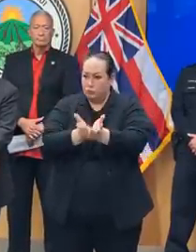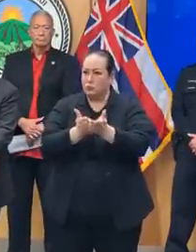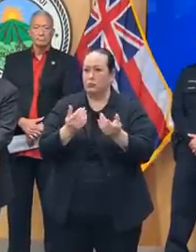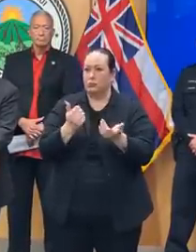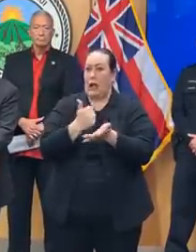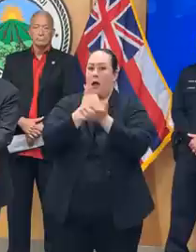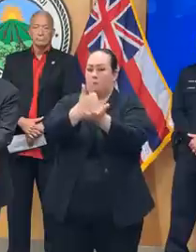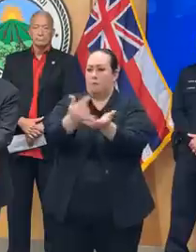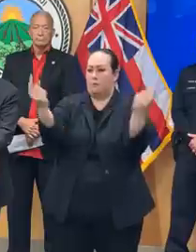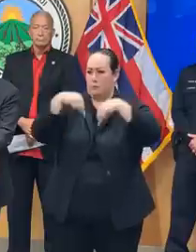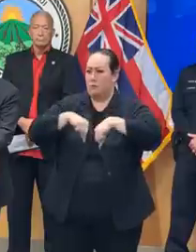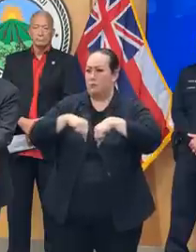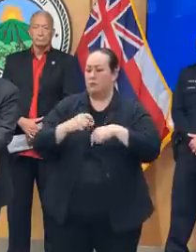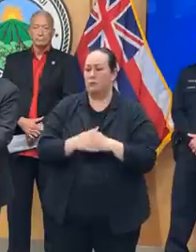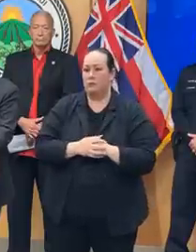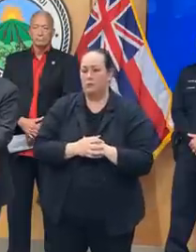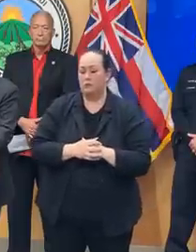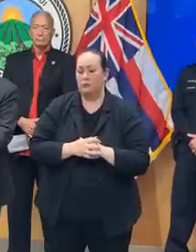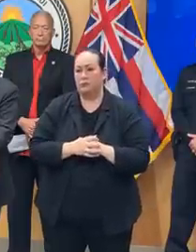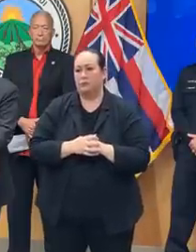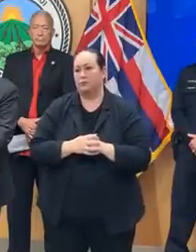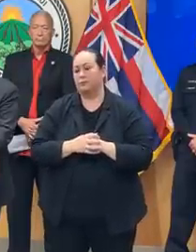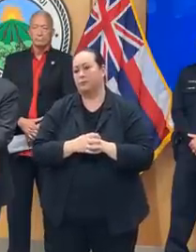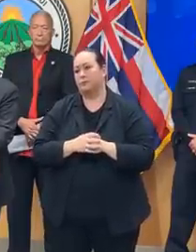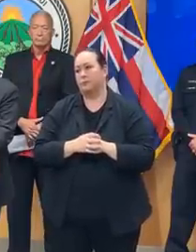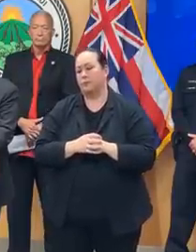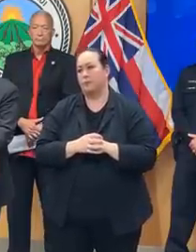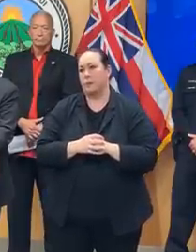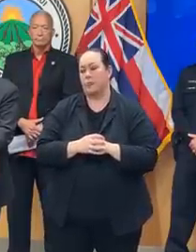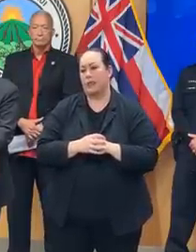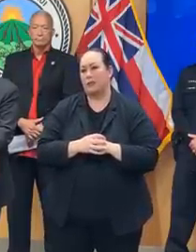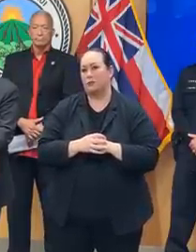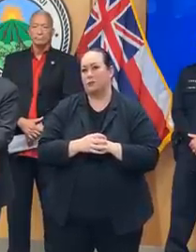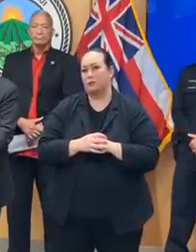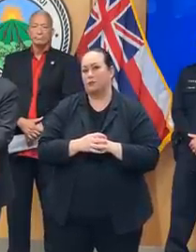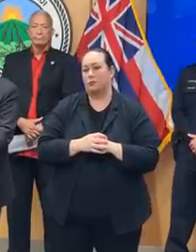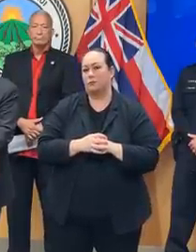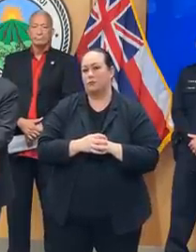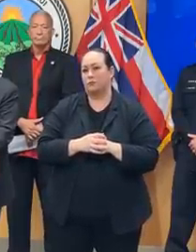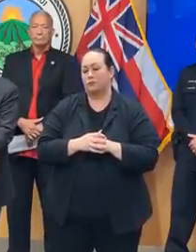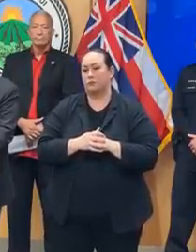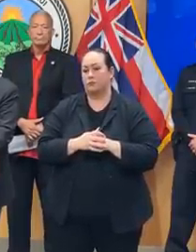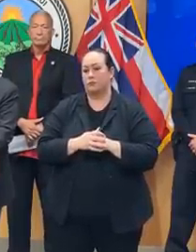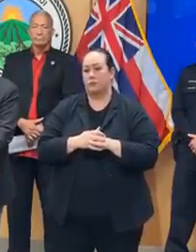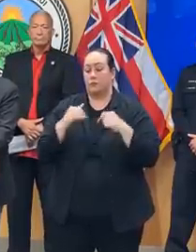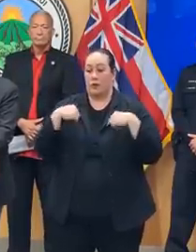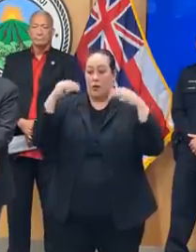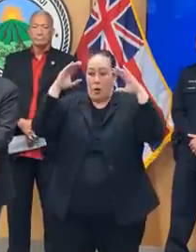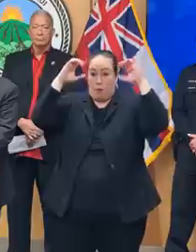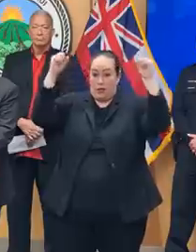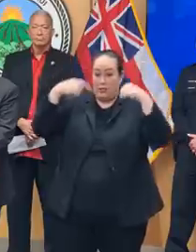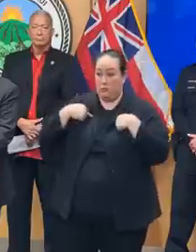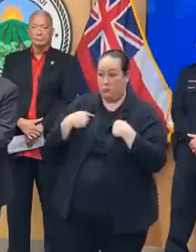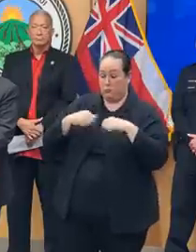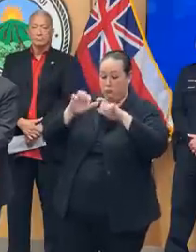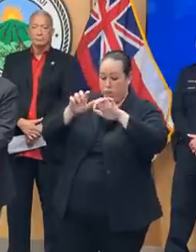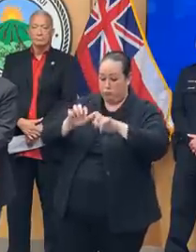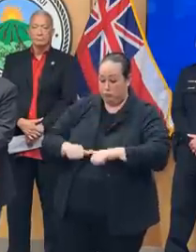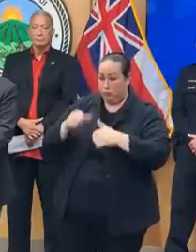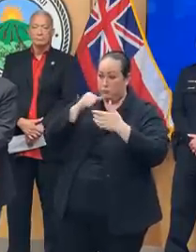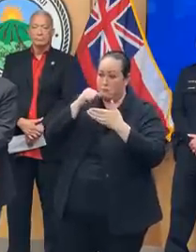Standard Time, I spoke with him again, and he was able to, after I sent a quick little letter over to him at 1 a.m.,